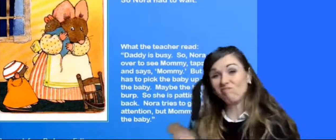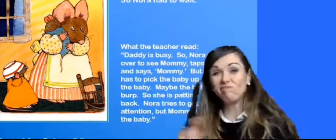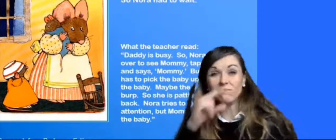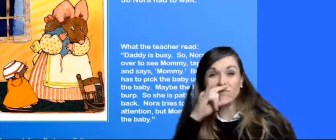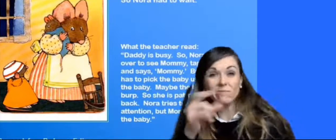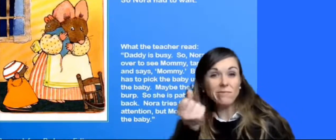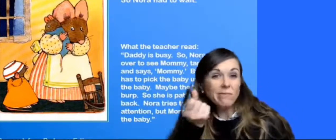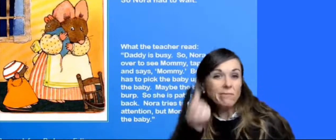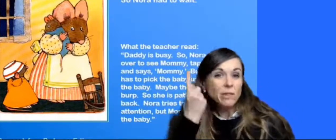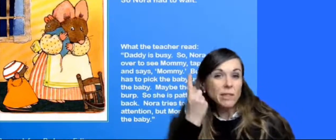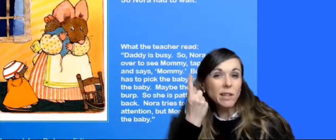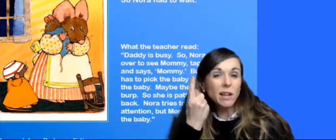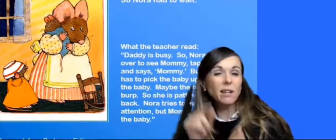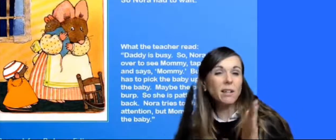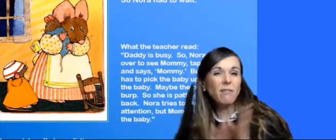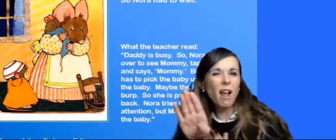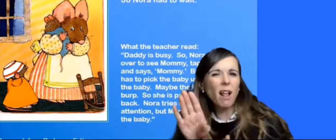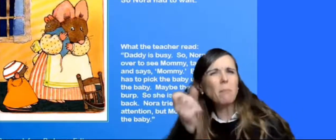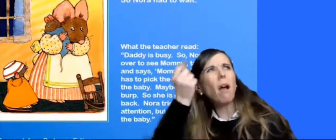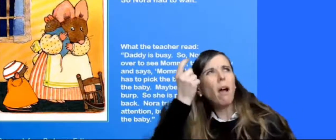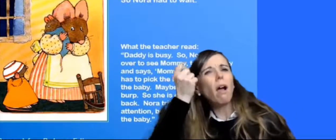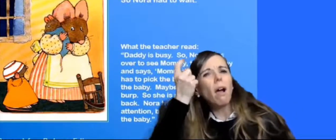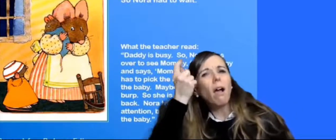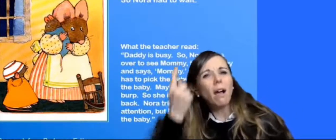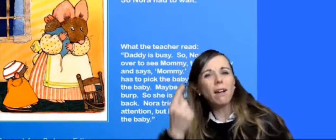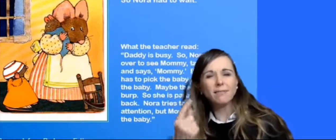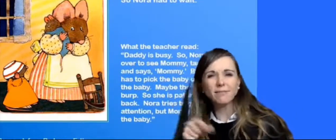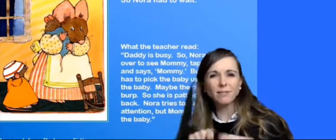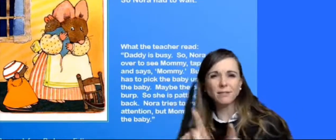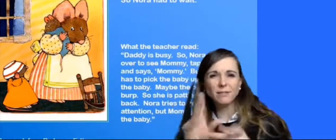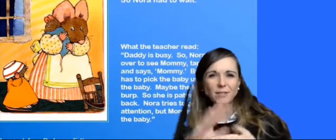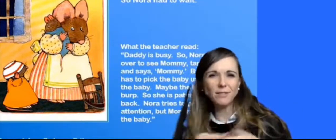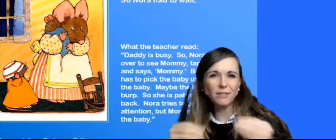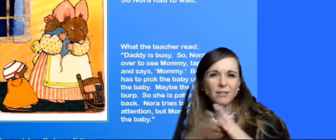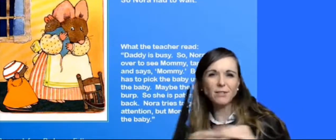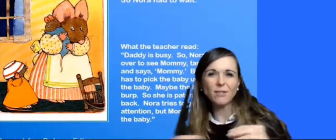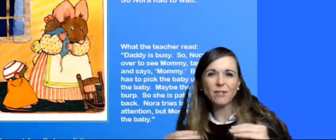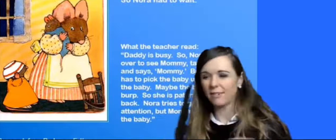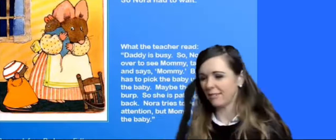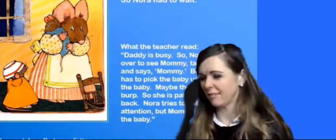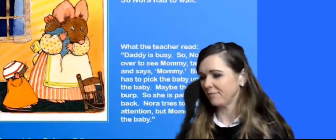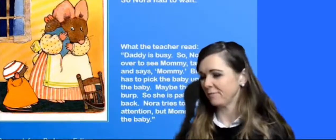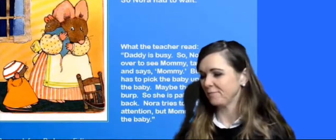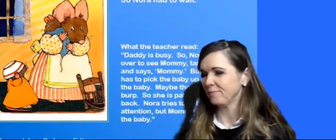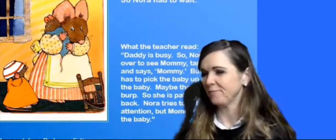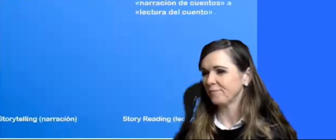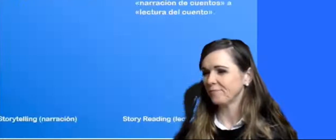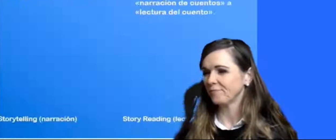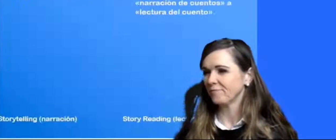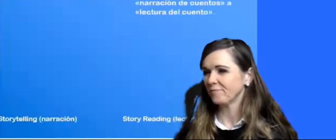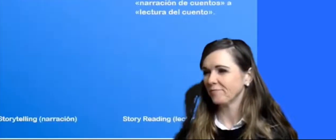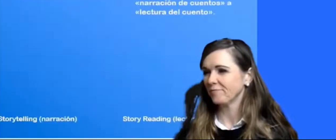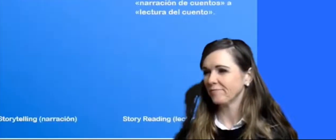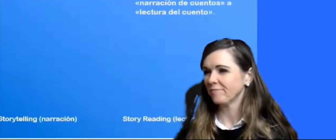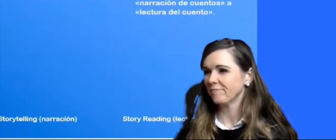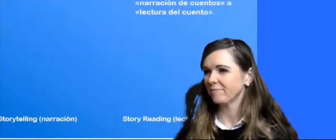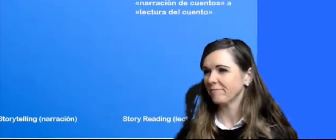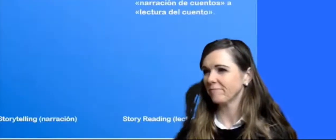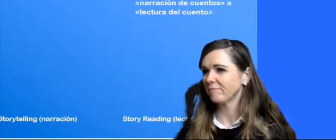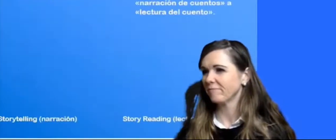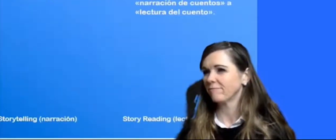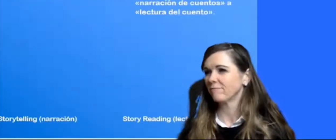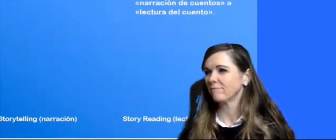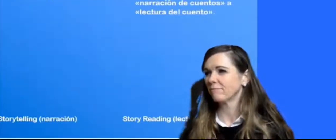subtle information. But if you add something to help expand on that concept, your child will only develop those